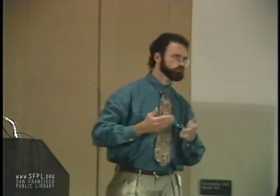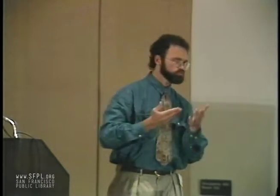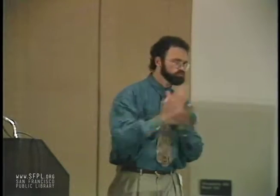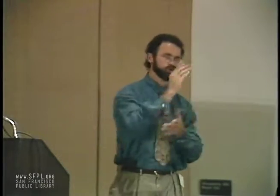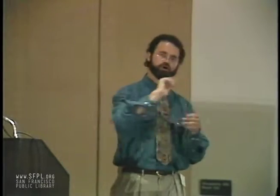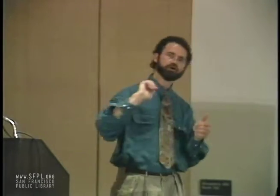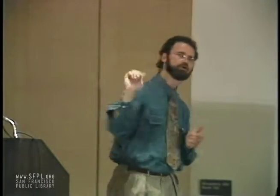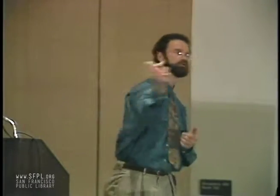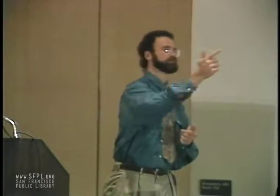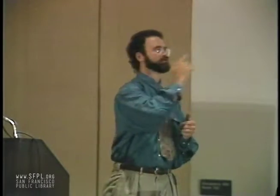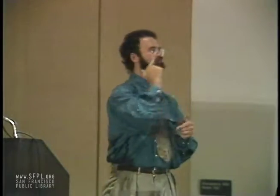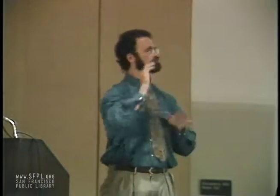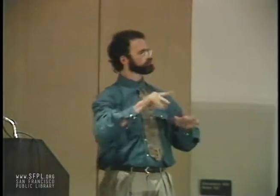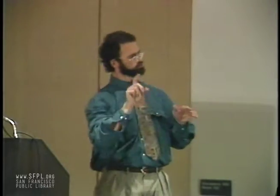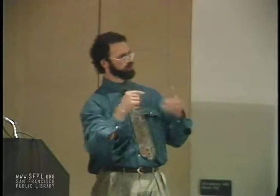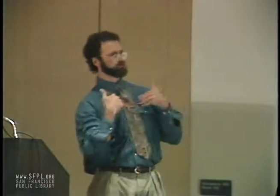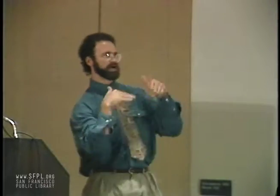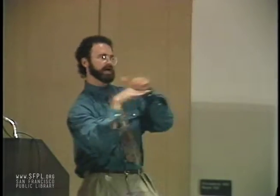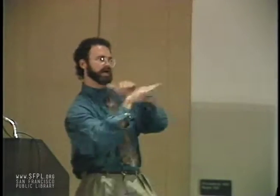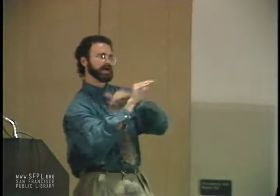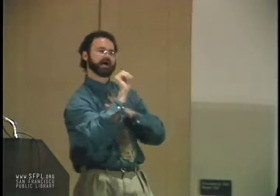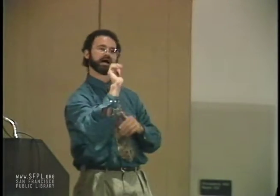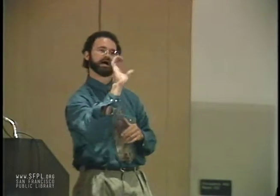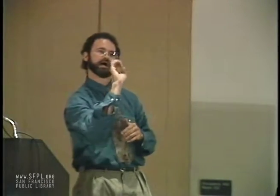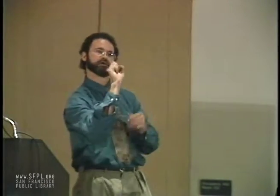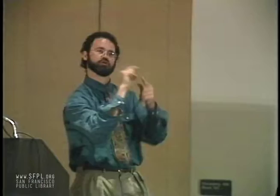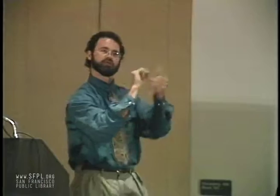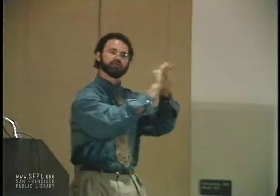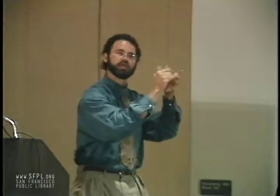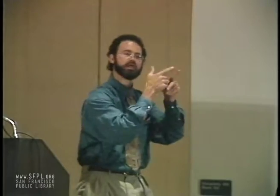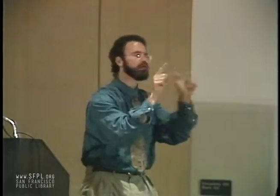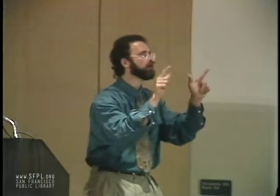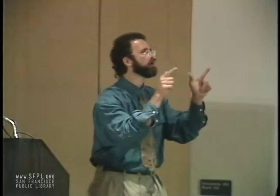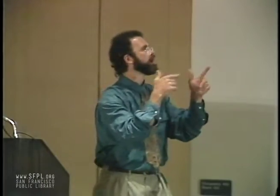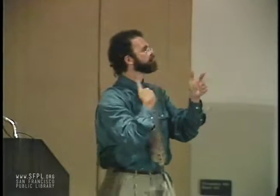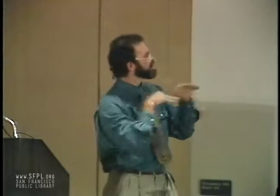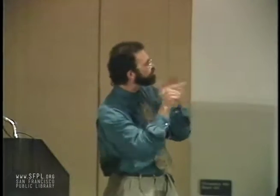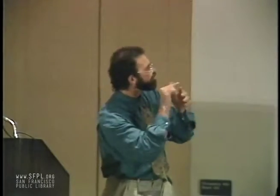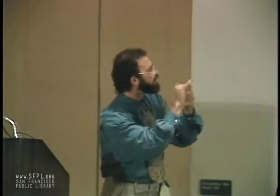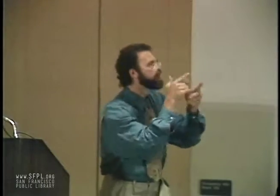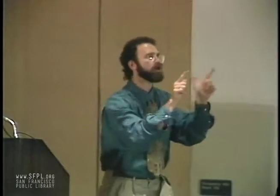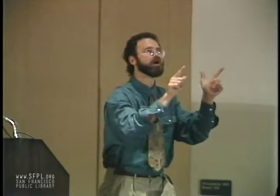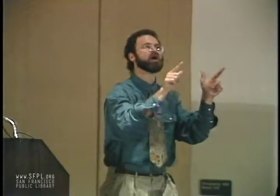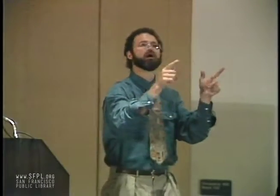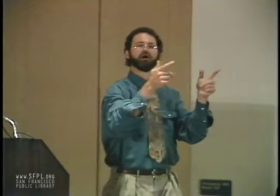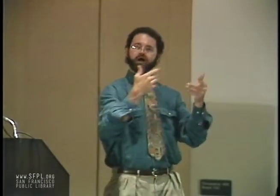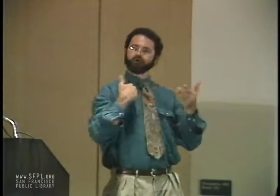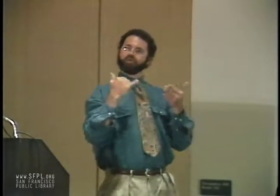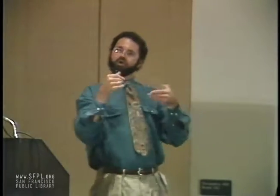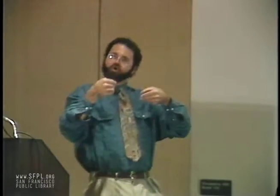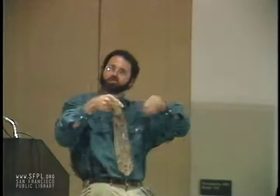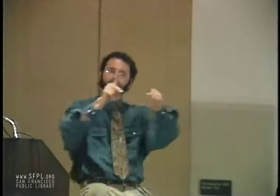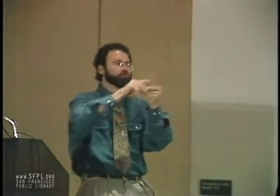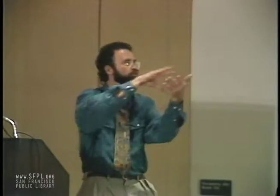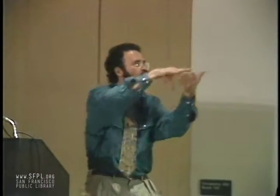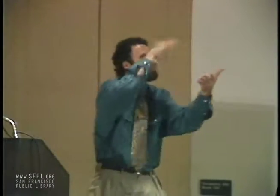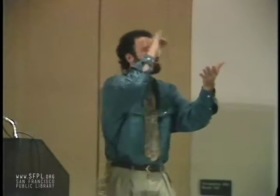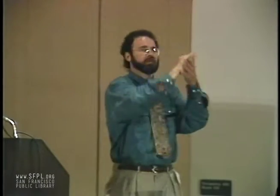to be propagated and for all deaf children to have access to this natural language. to have